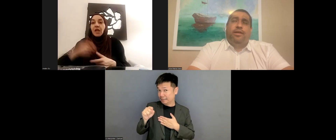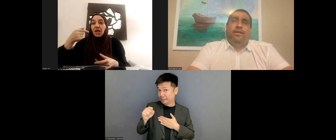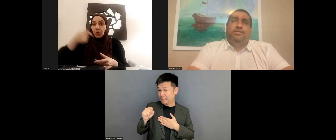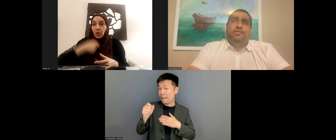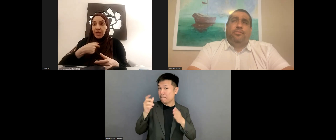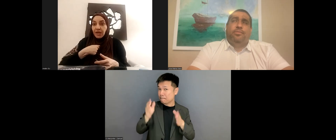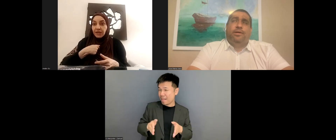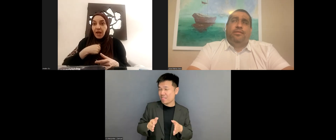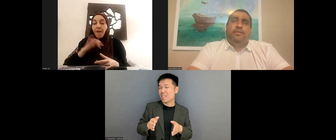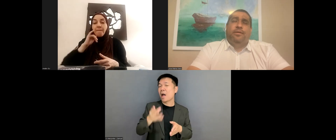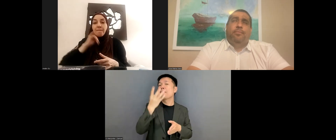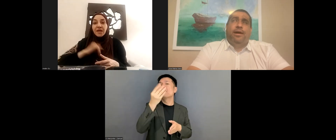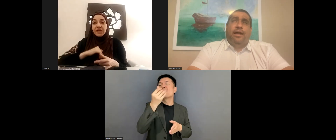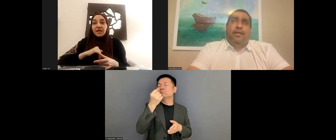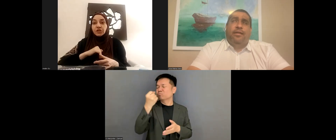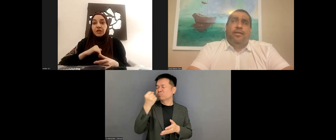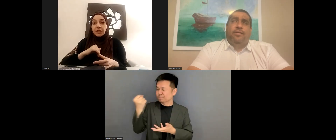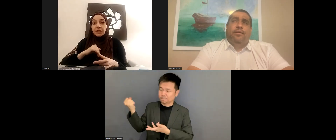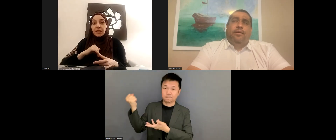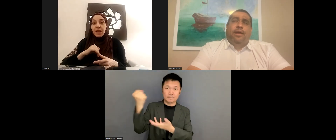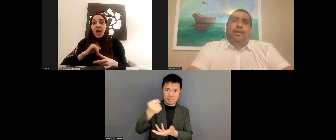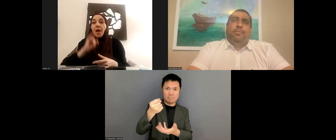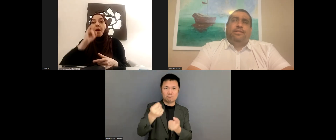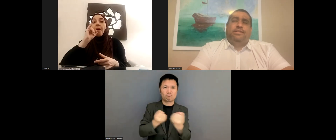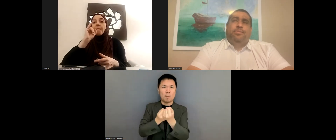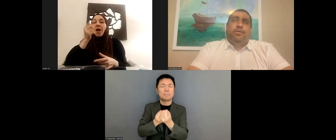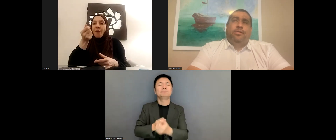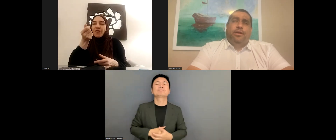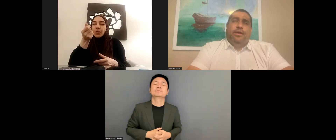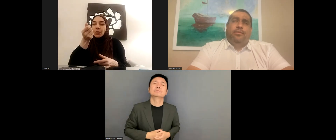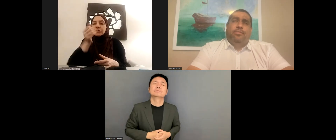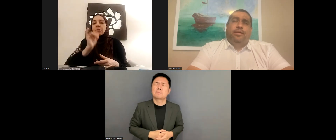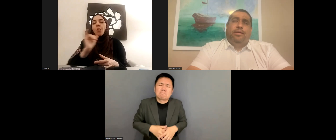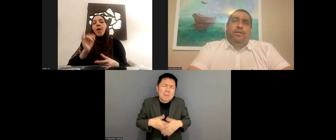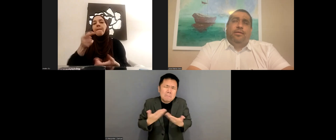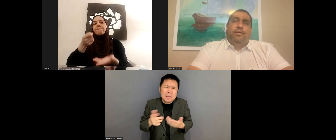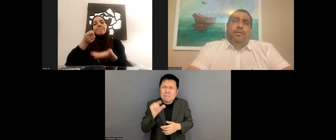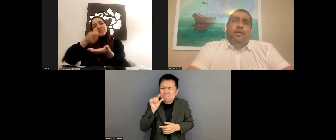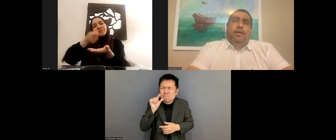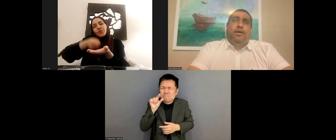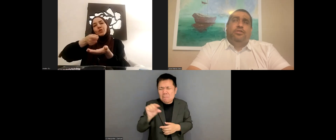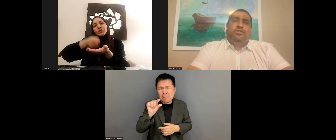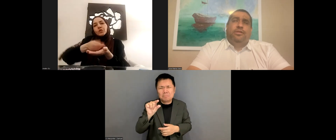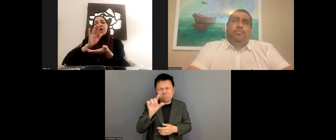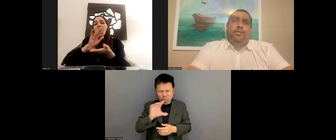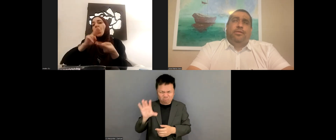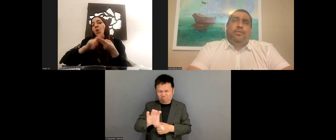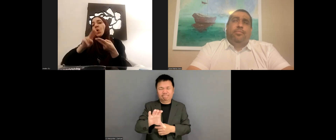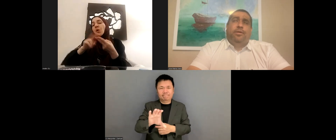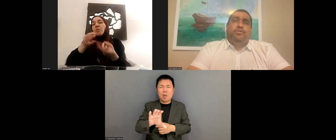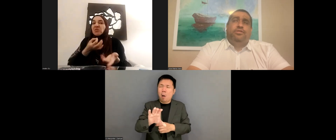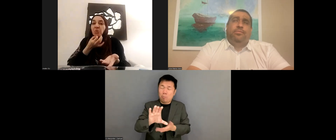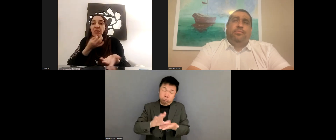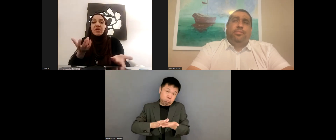concrete financial compromise behind. It can be small, it can be large, depending